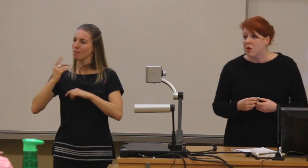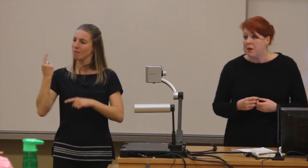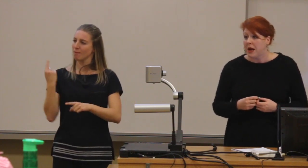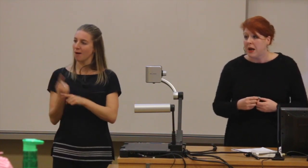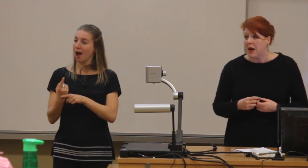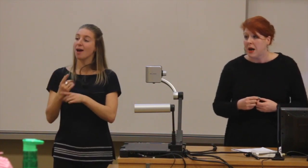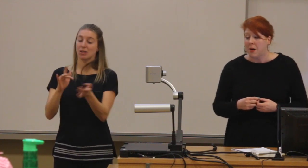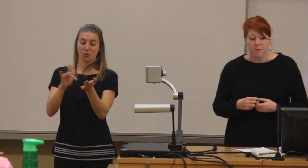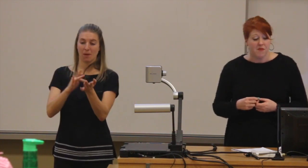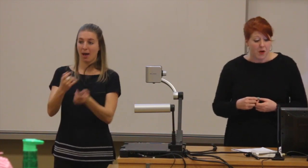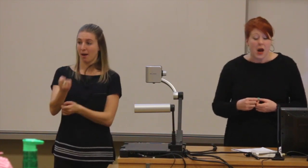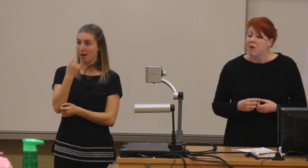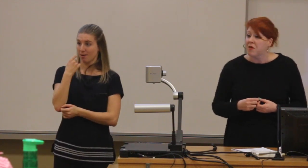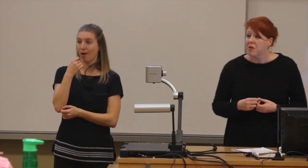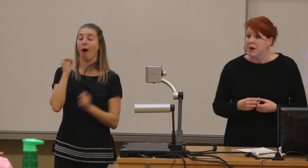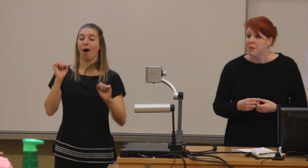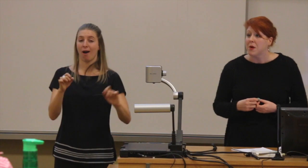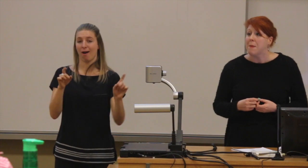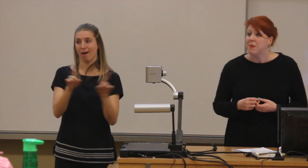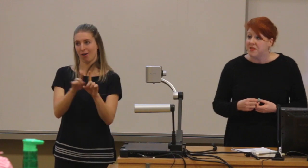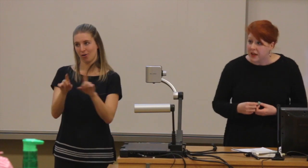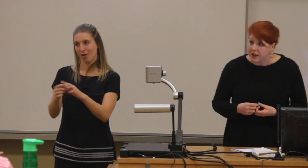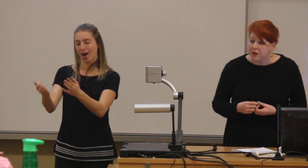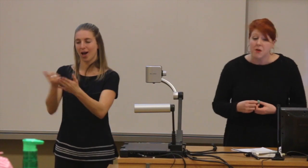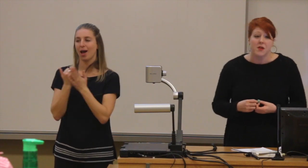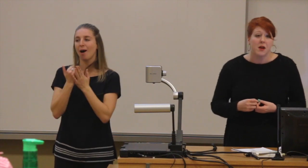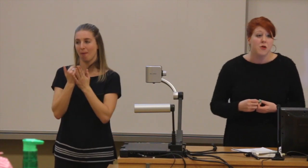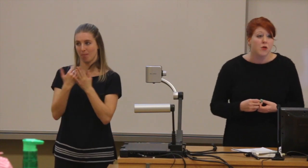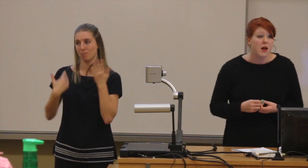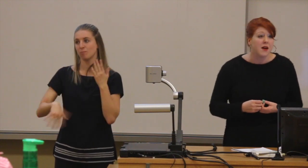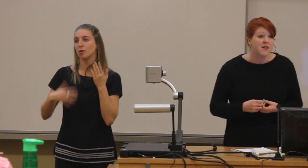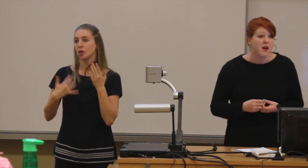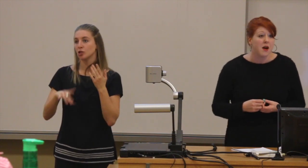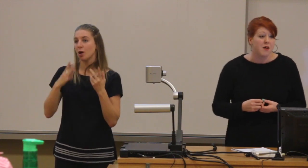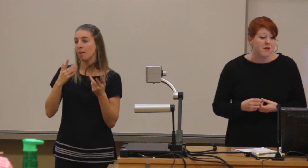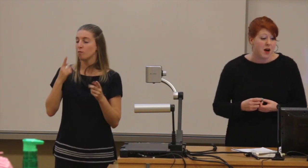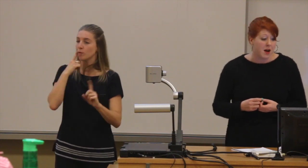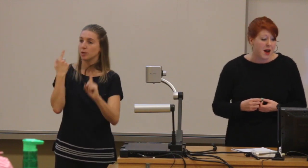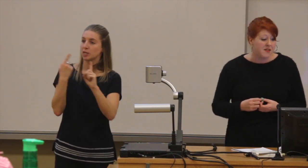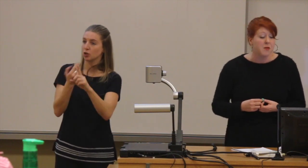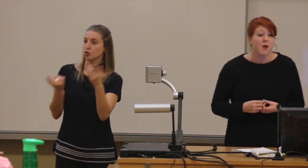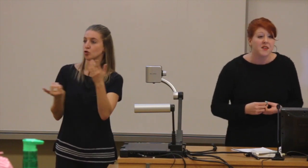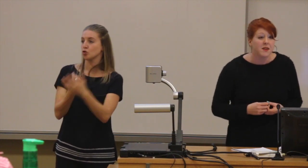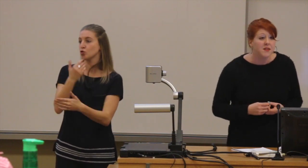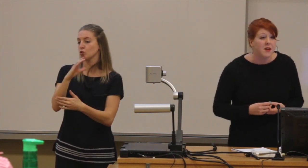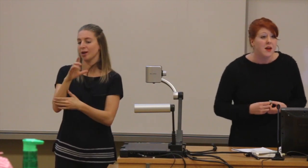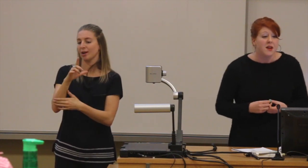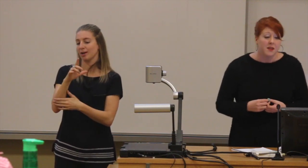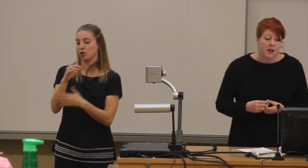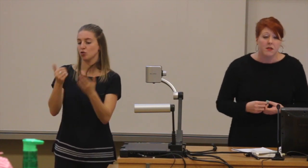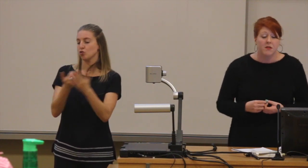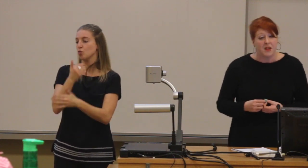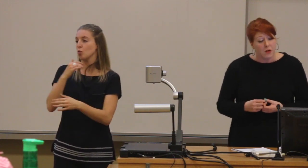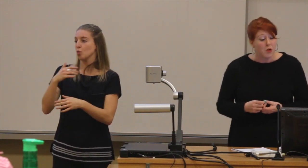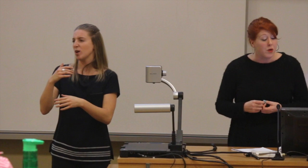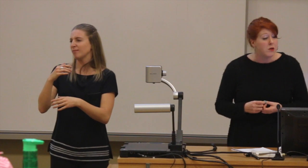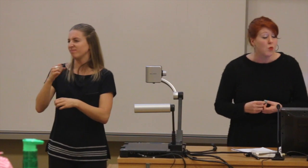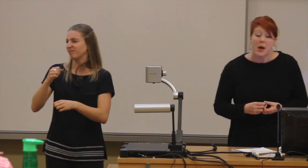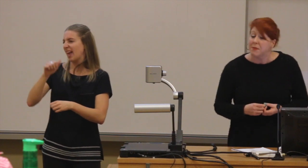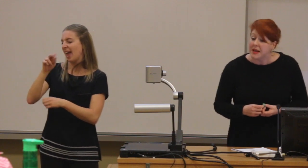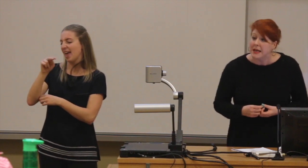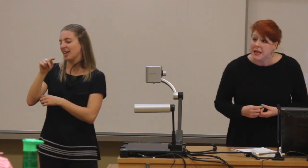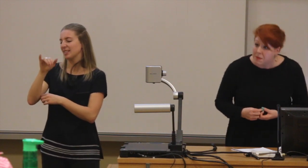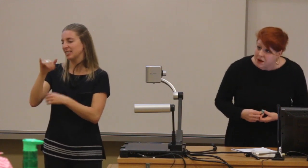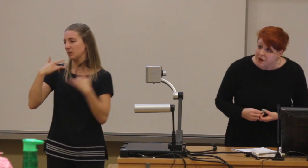may also be very helpful for people. In particular, the new class of antidepressants, selective